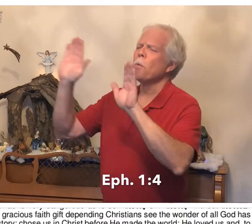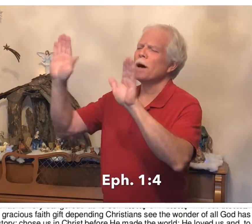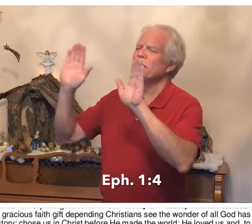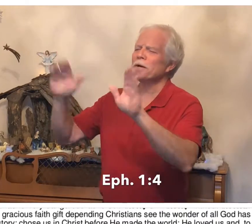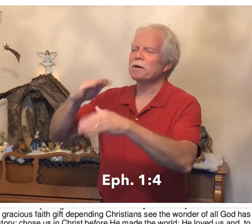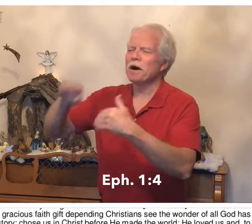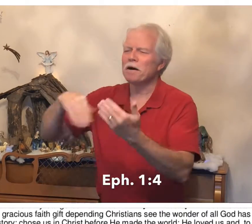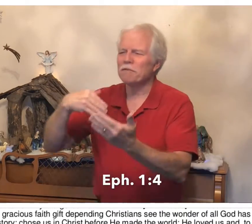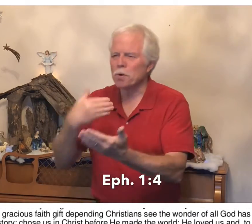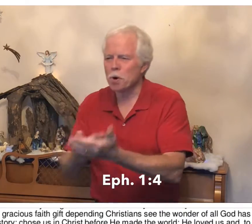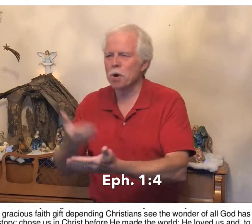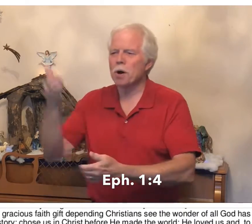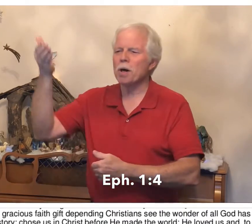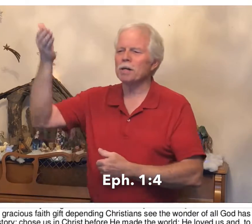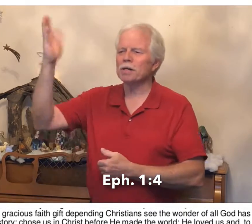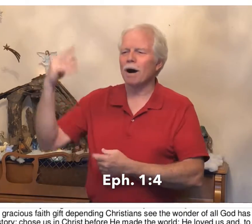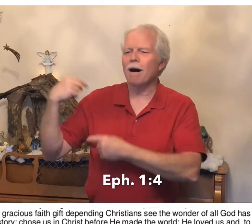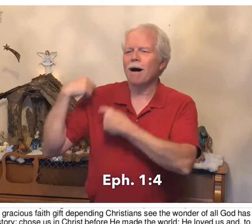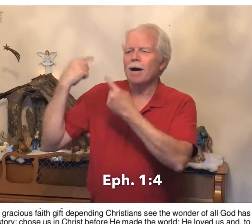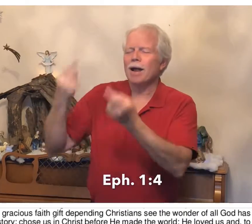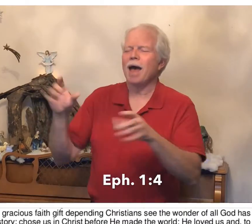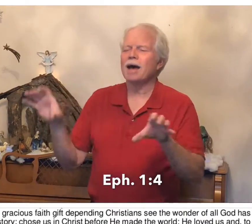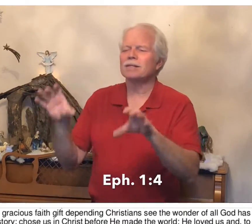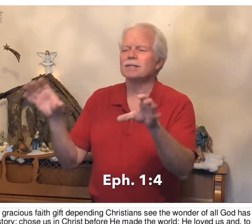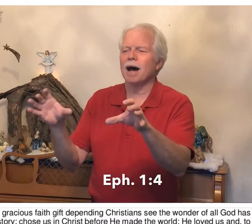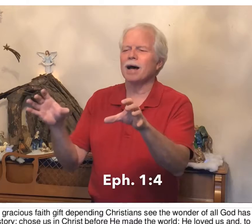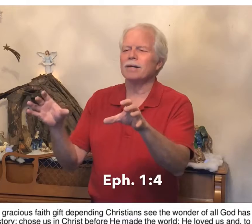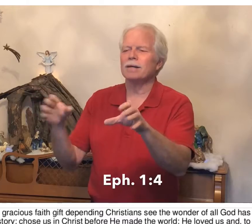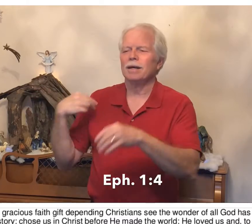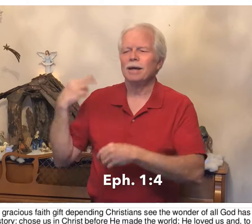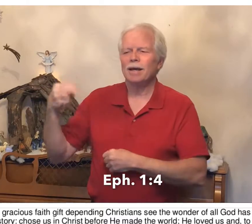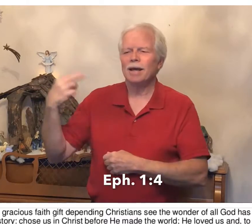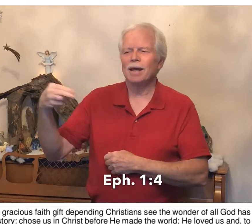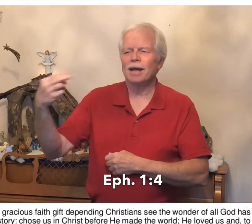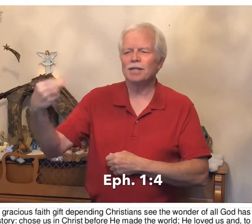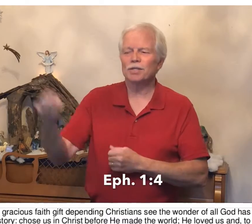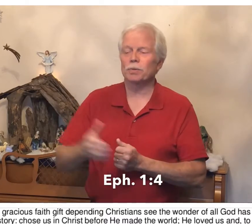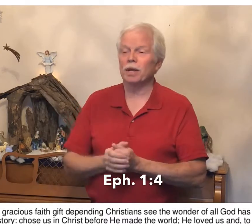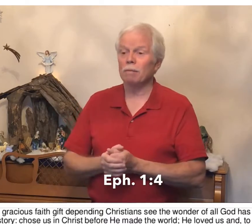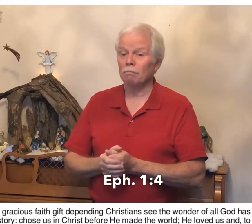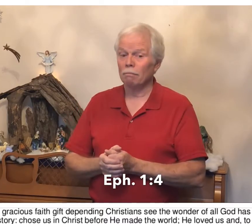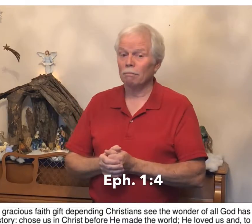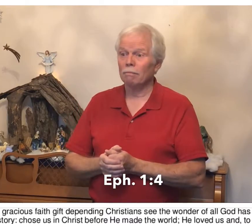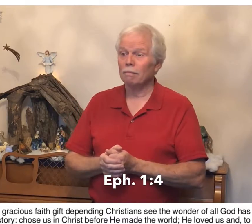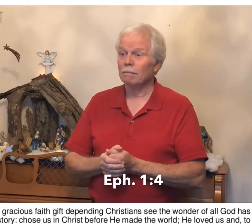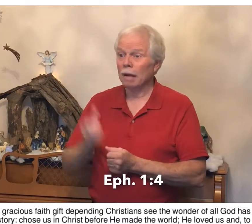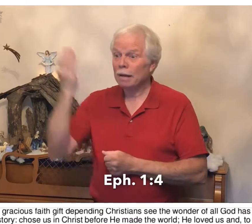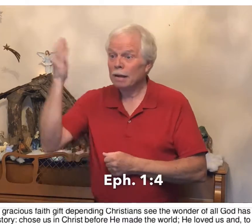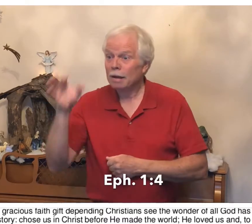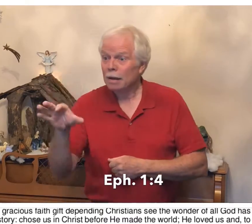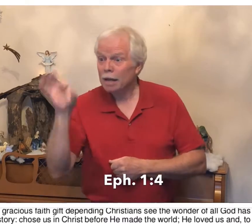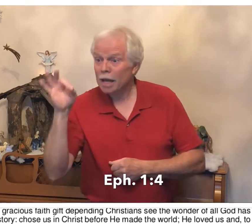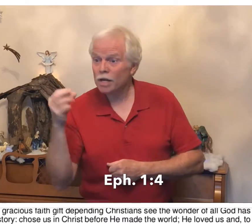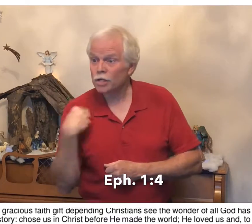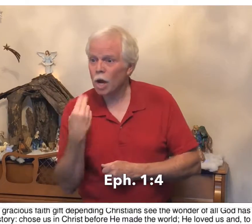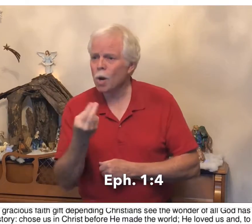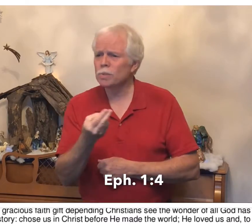wonder of all God has done in history. He chose